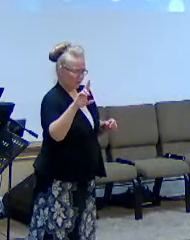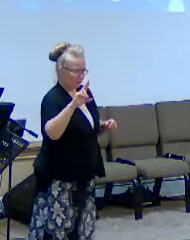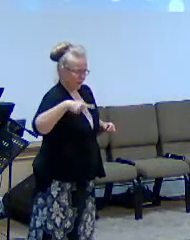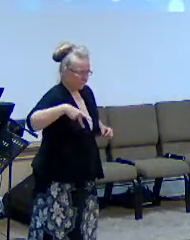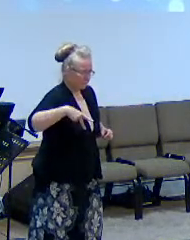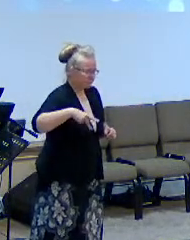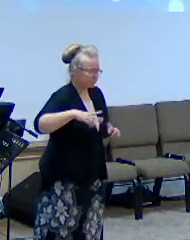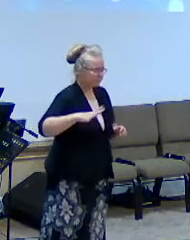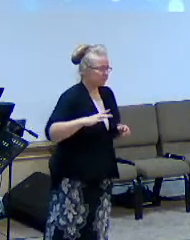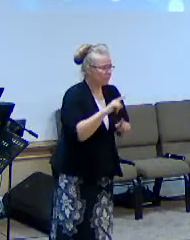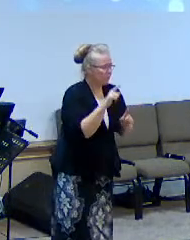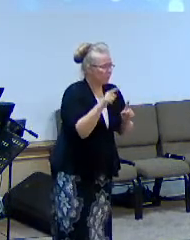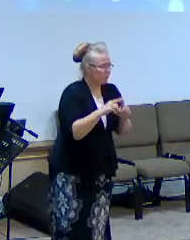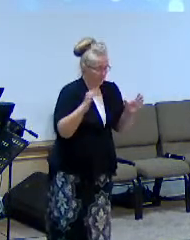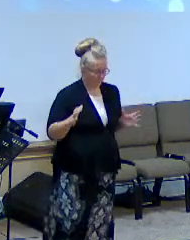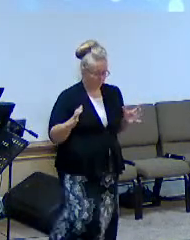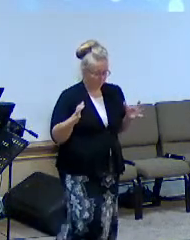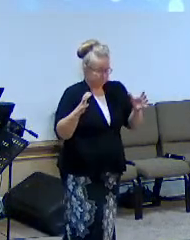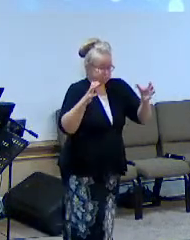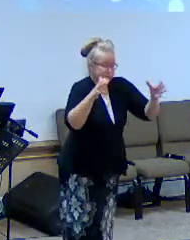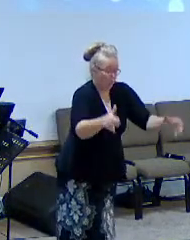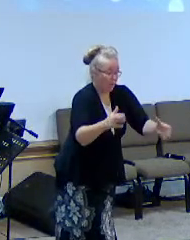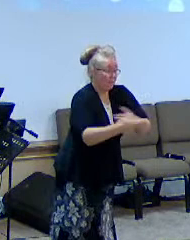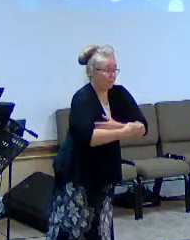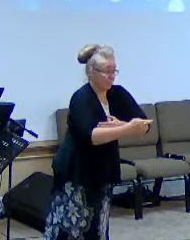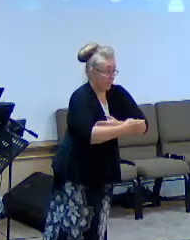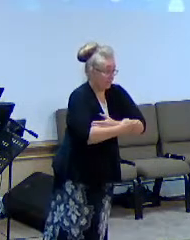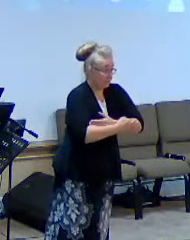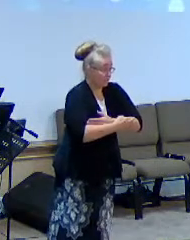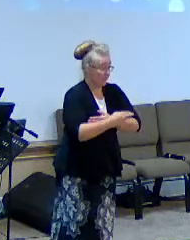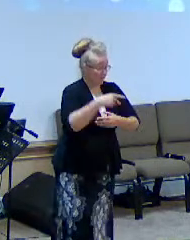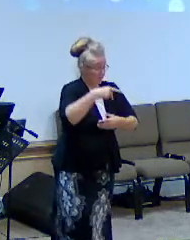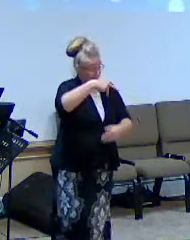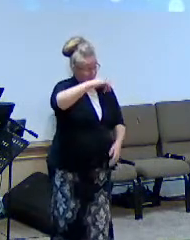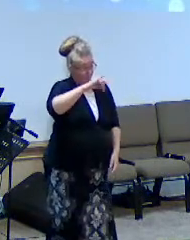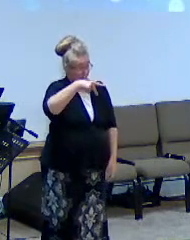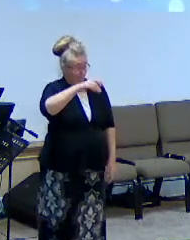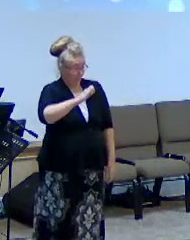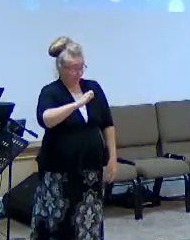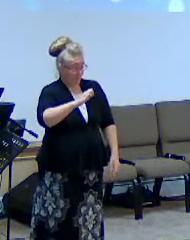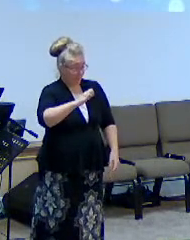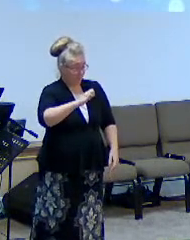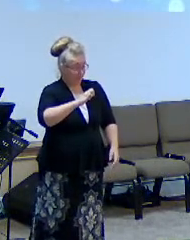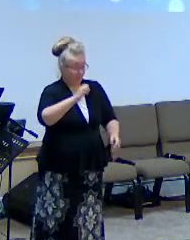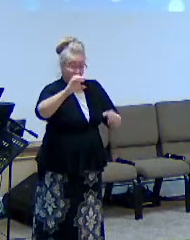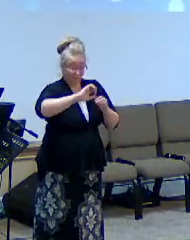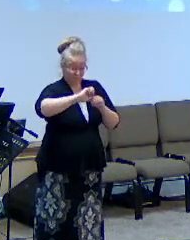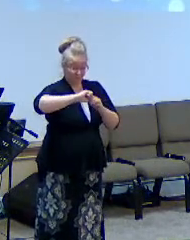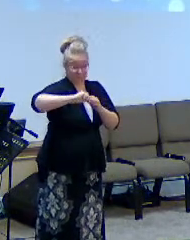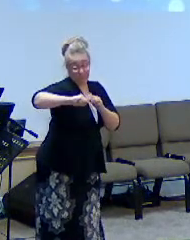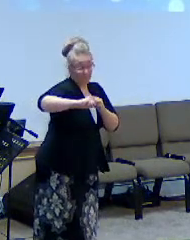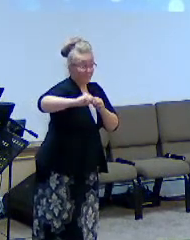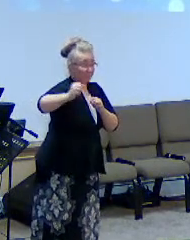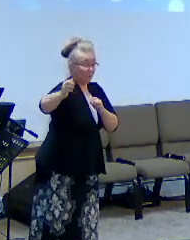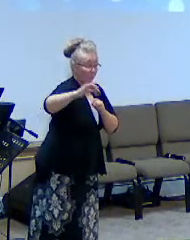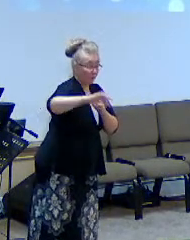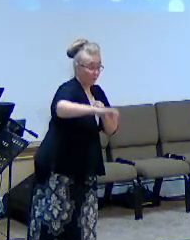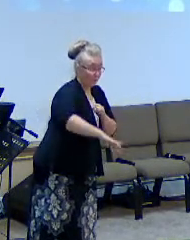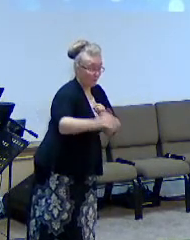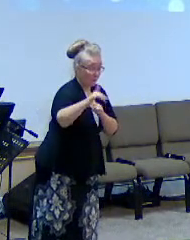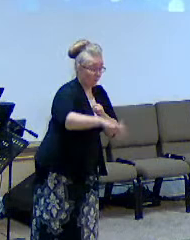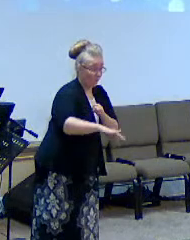so whenever we put it back, it somehow pushed back the pipe and the water began to flood in our kitchen. This was several months ago.